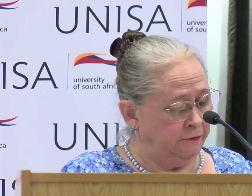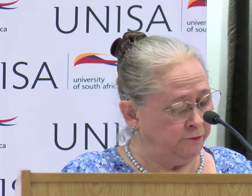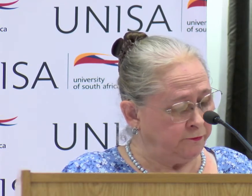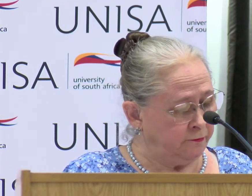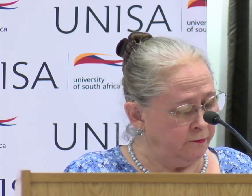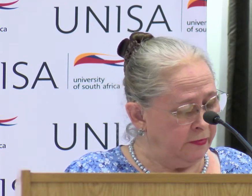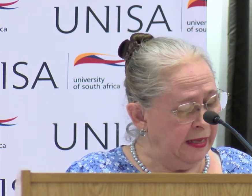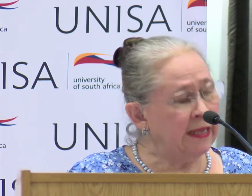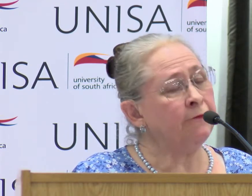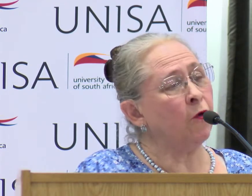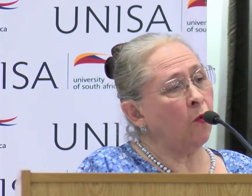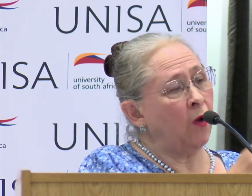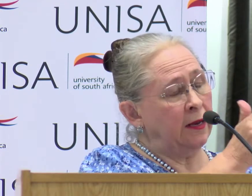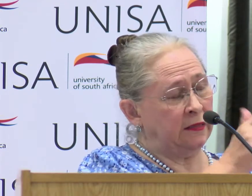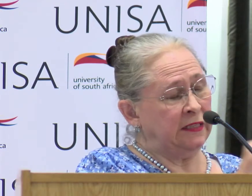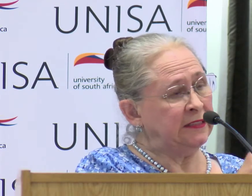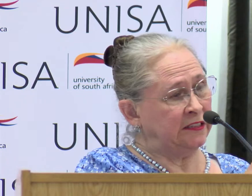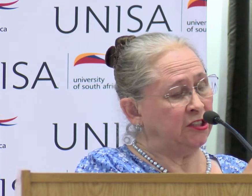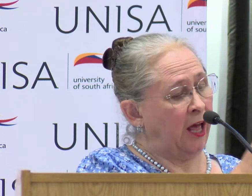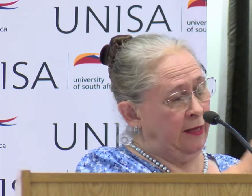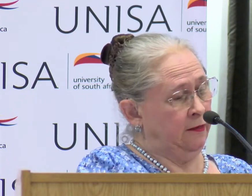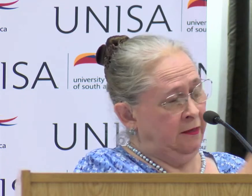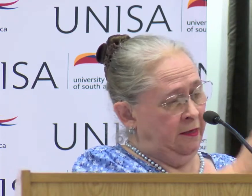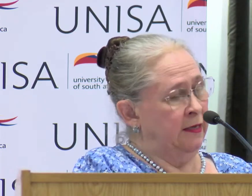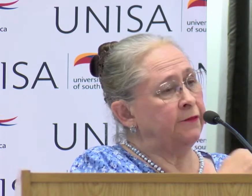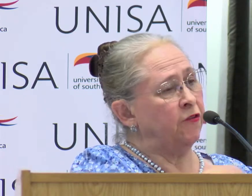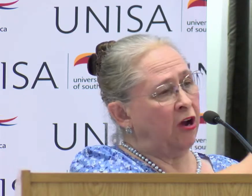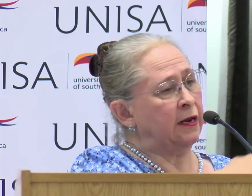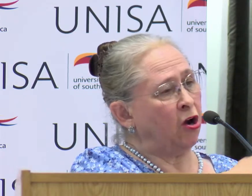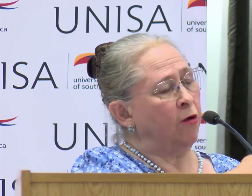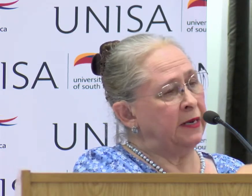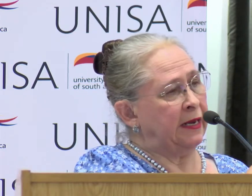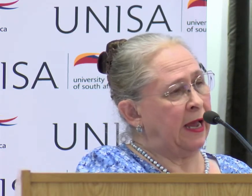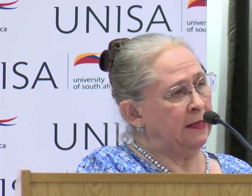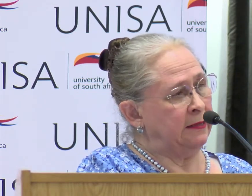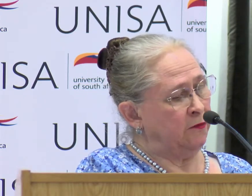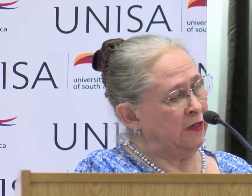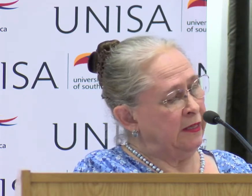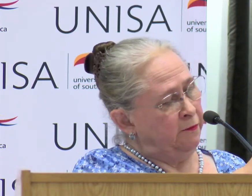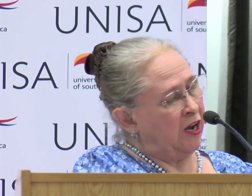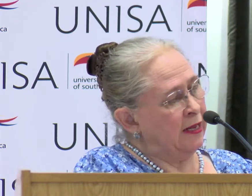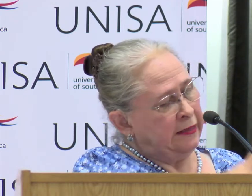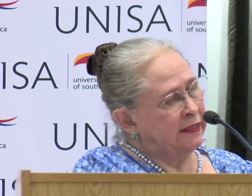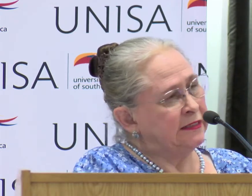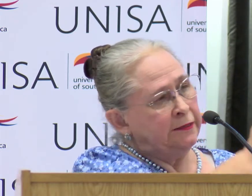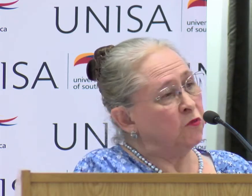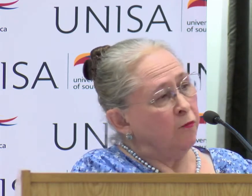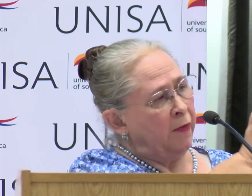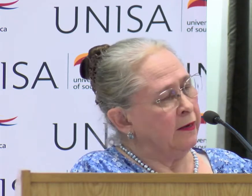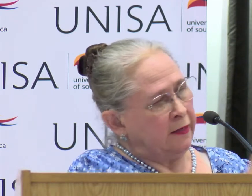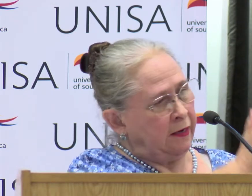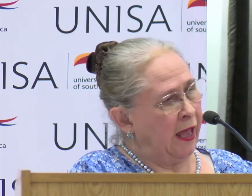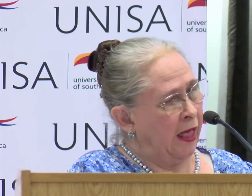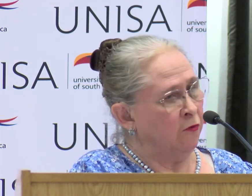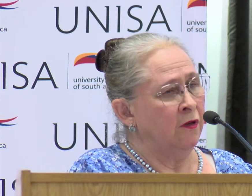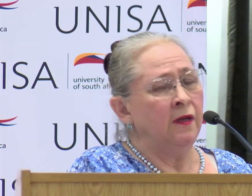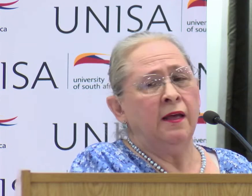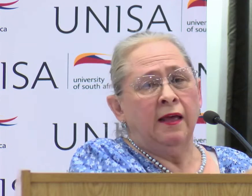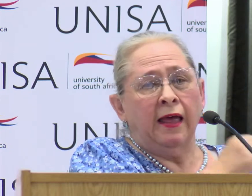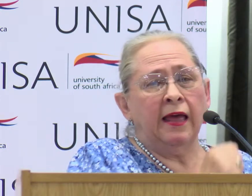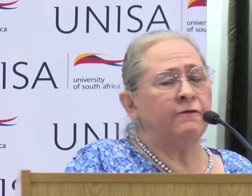But if you want teach a child, if you can communicate with him, you can teach him to milk the